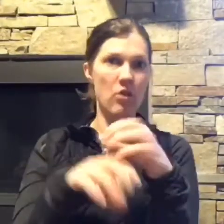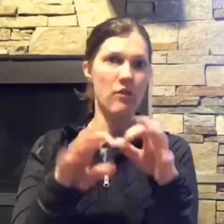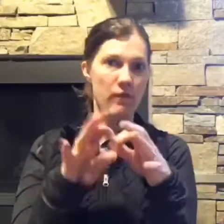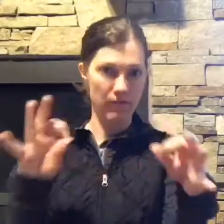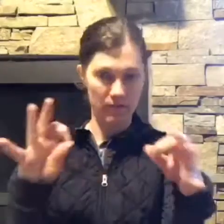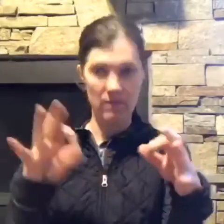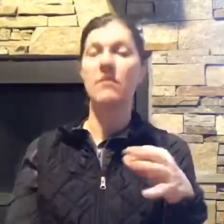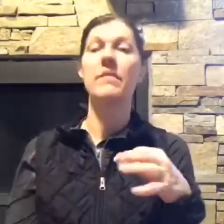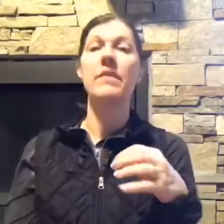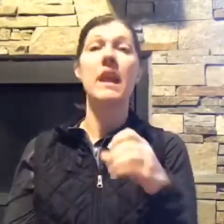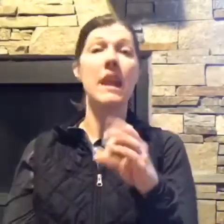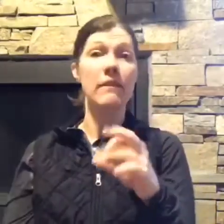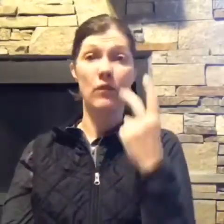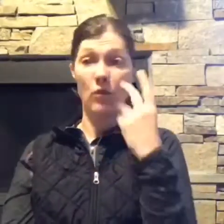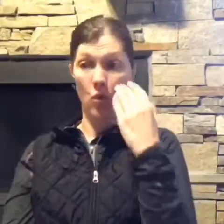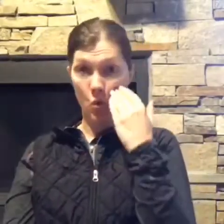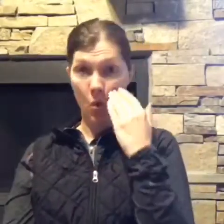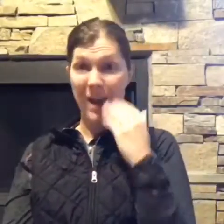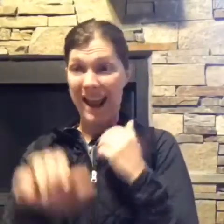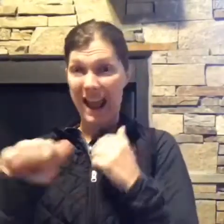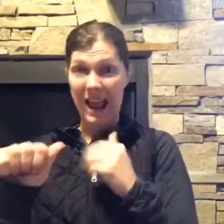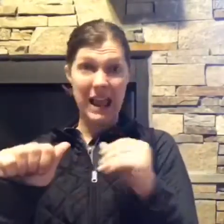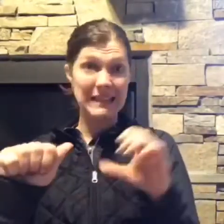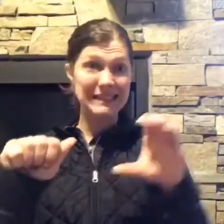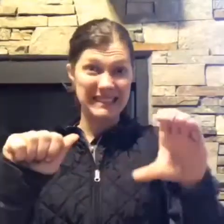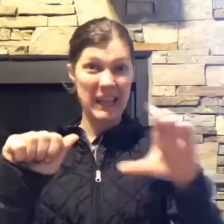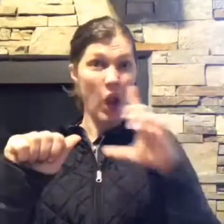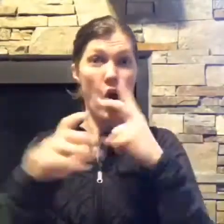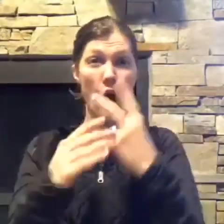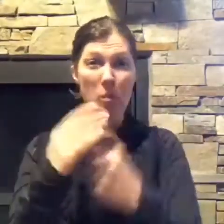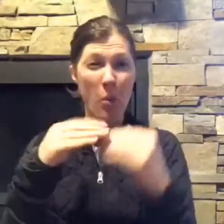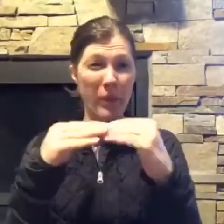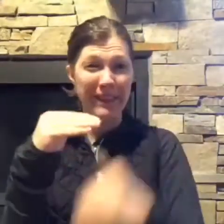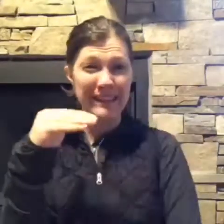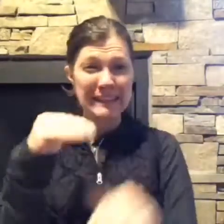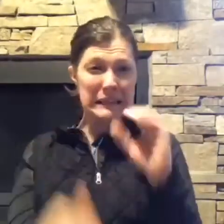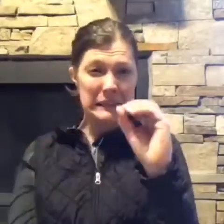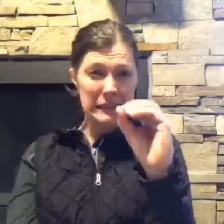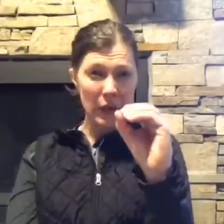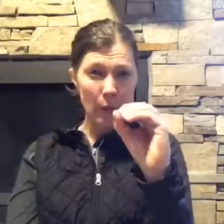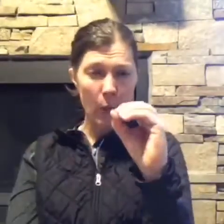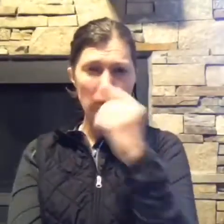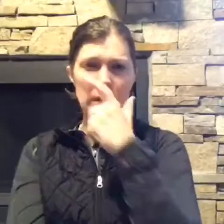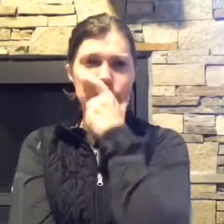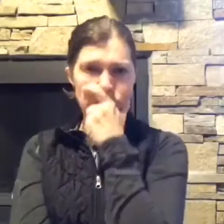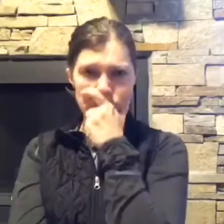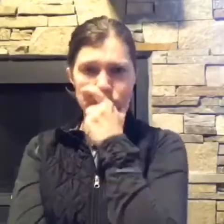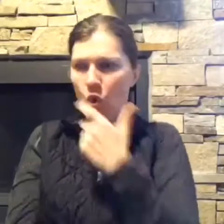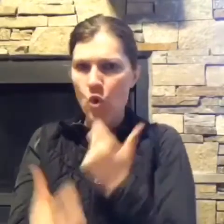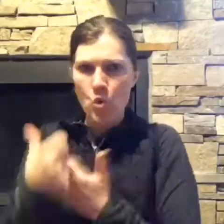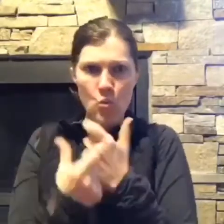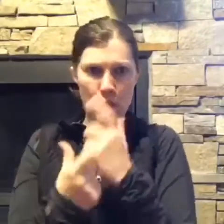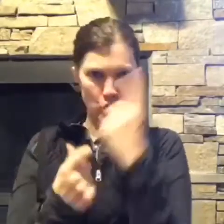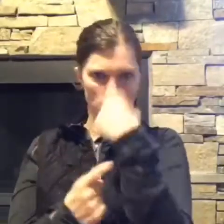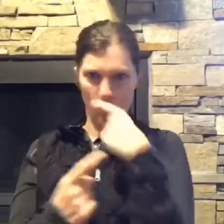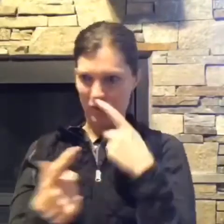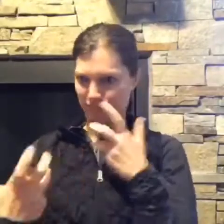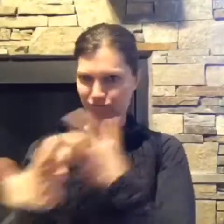a and c are both less than 0, which graph could that be? Okay, so if the a, what do we know about this? If the